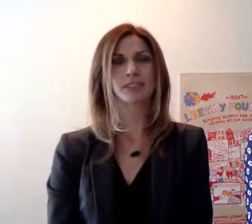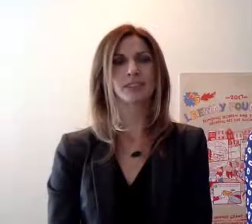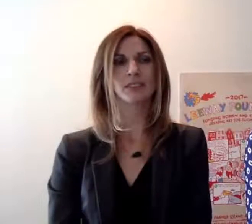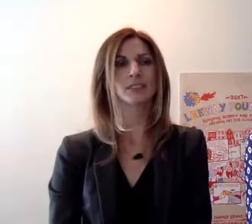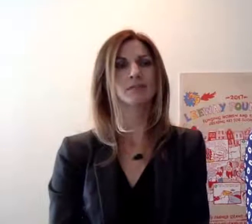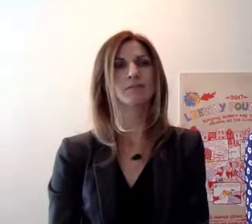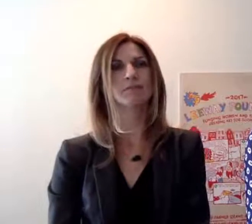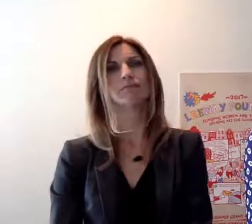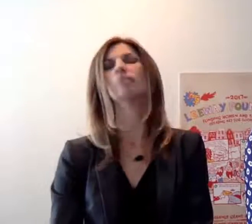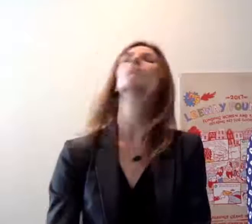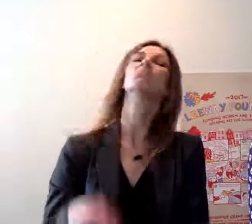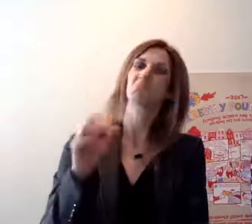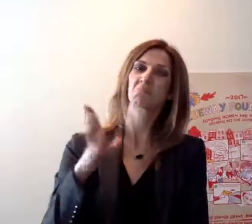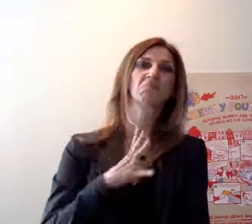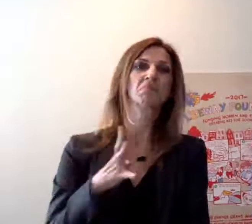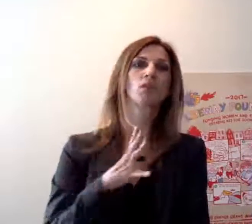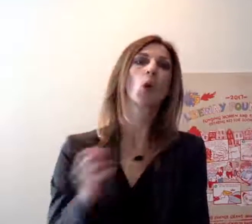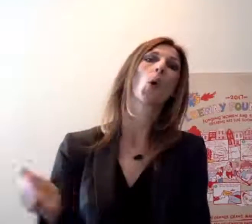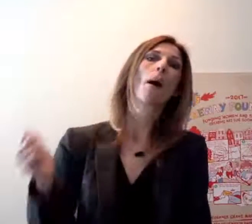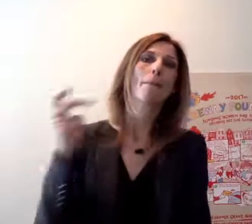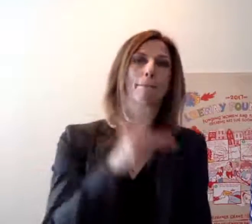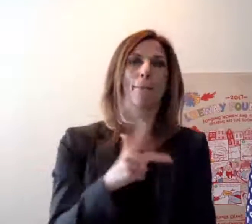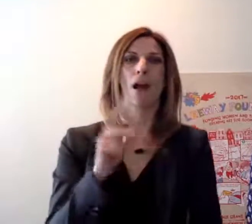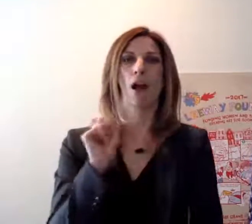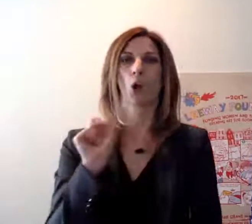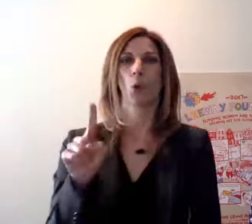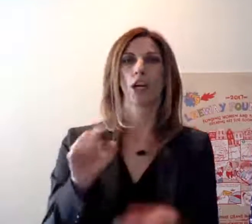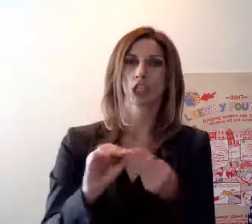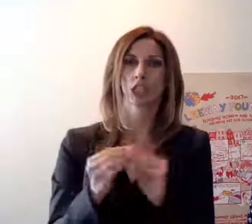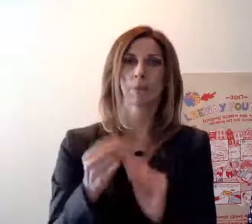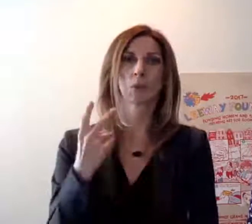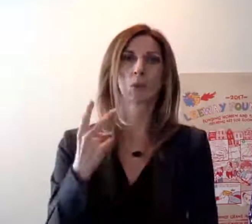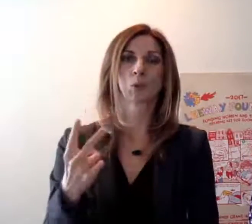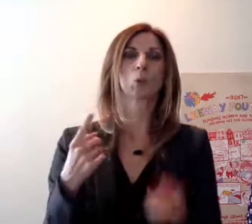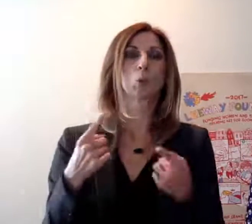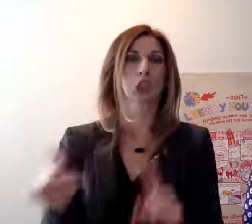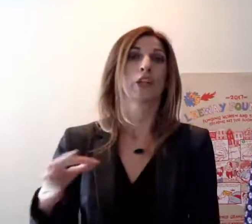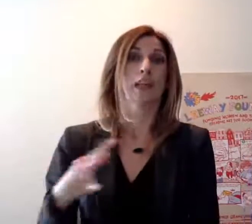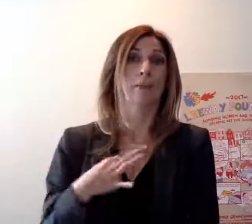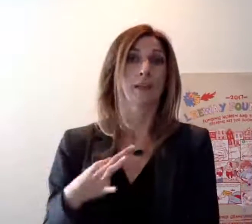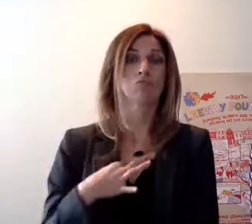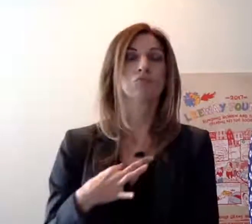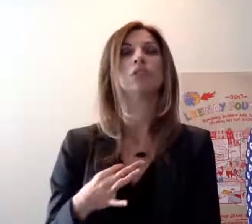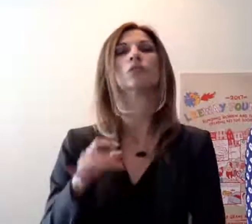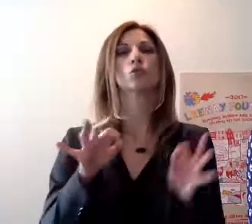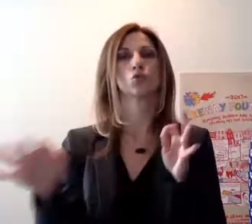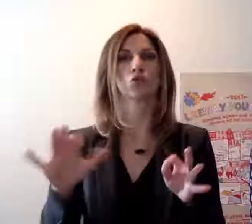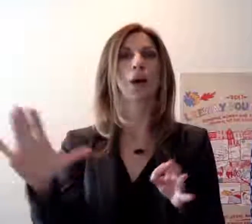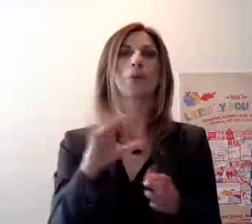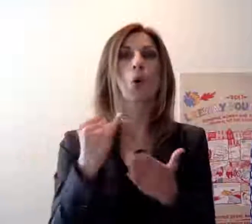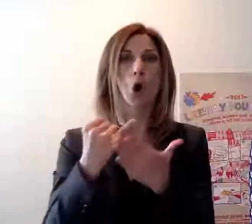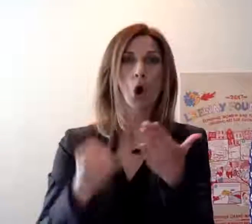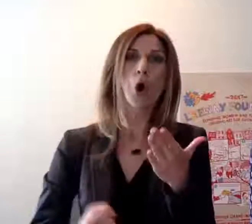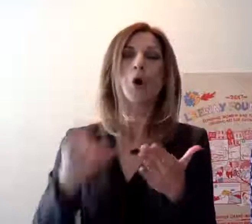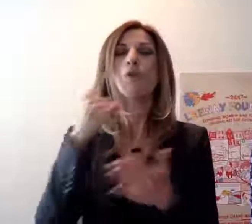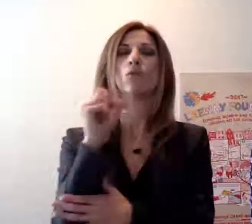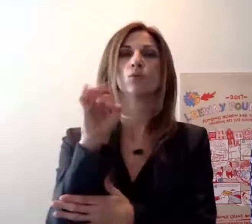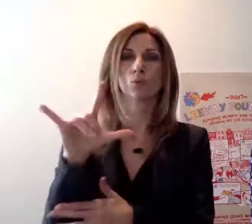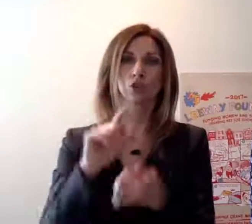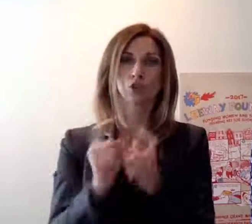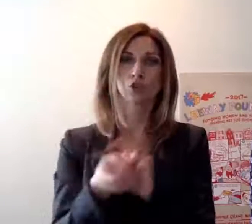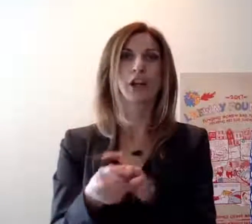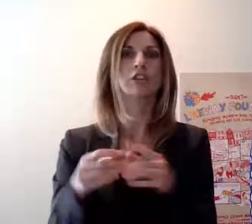So going back again to question number 2, in the application, this is describing your art for social change work and providing